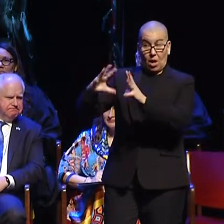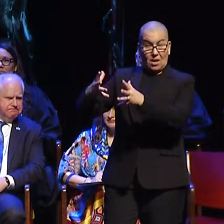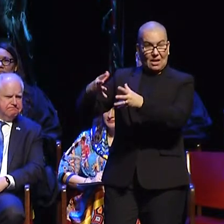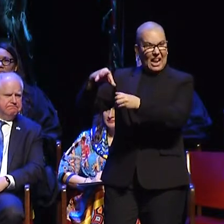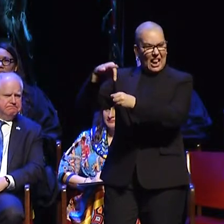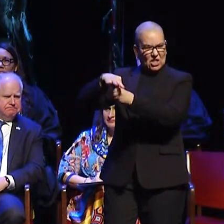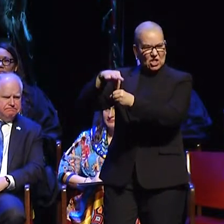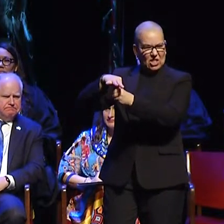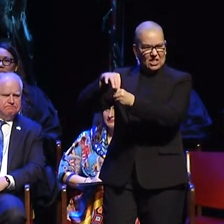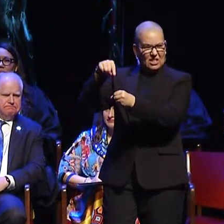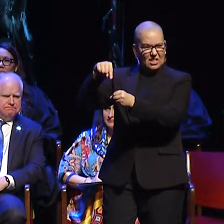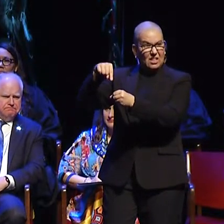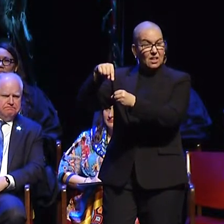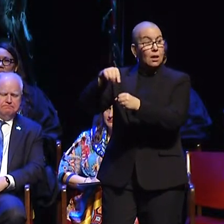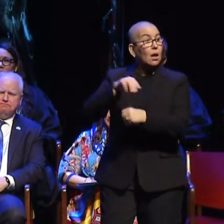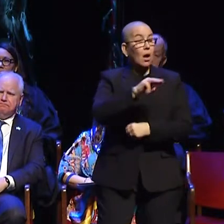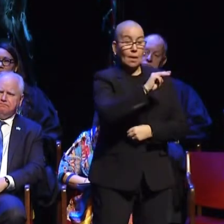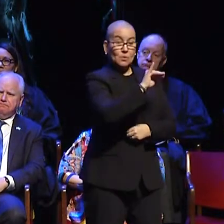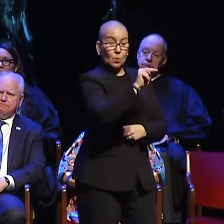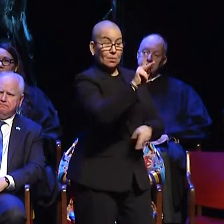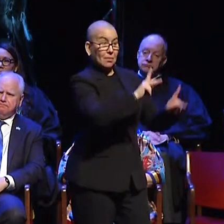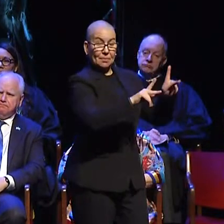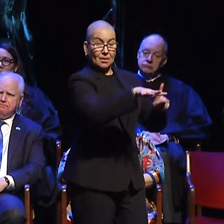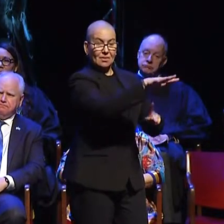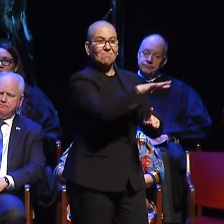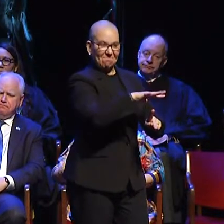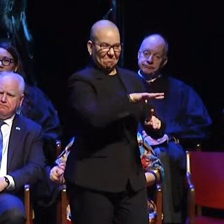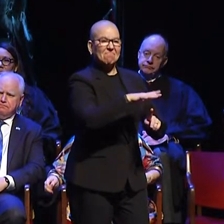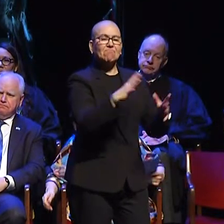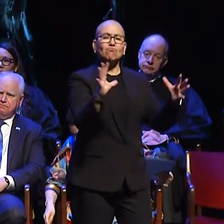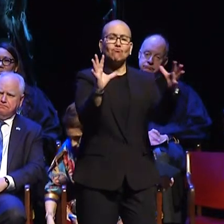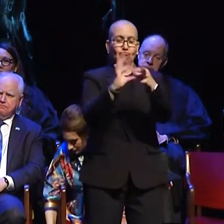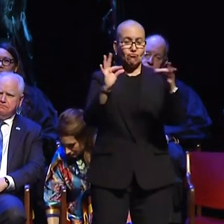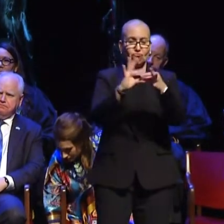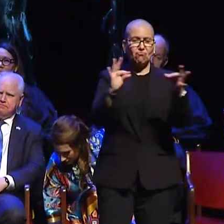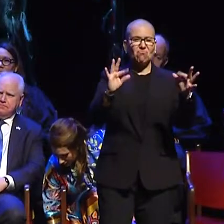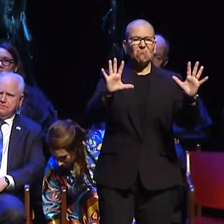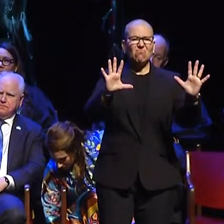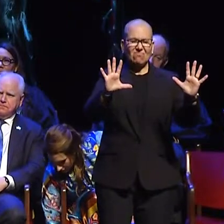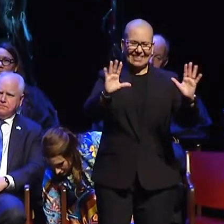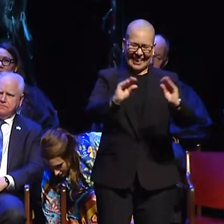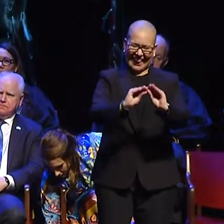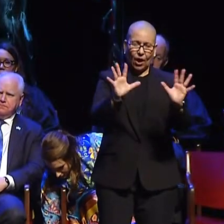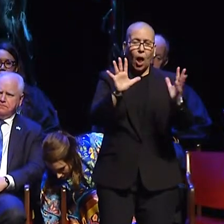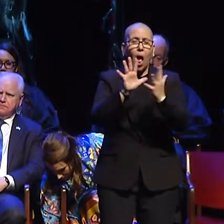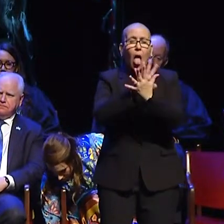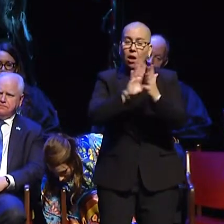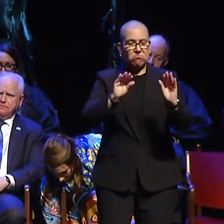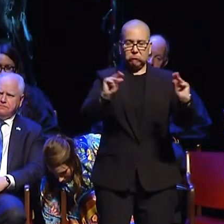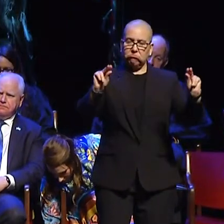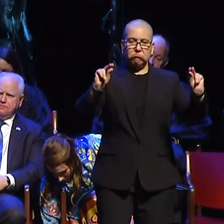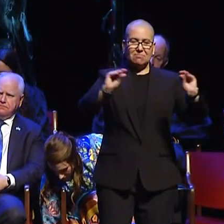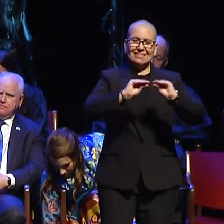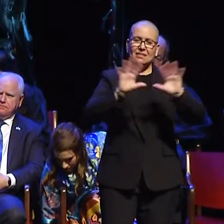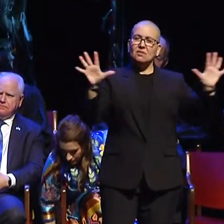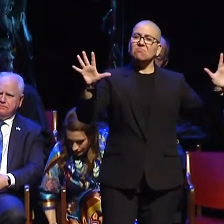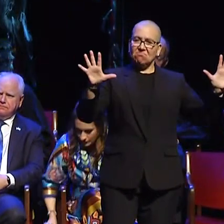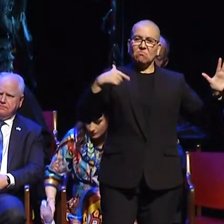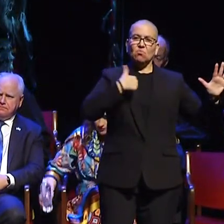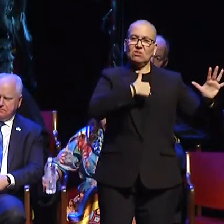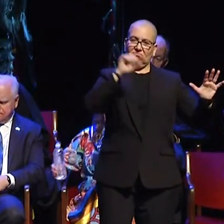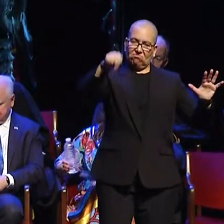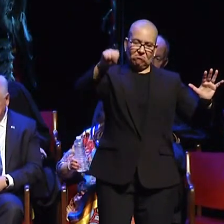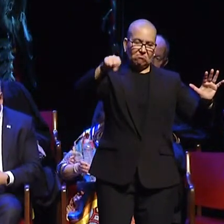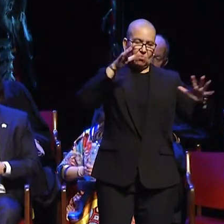sent us a message, and they gave us direction to build on Minnesota's success story. We know what works in